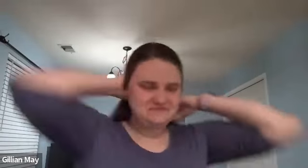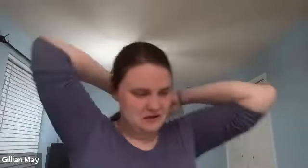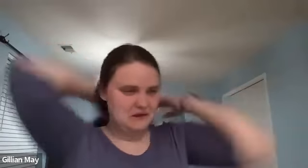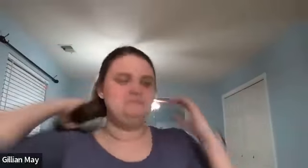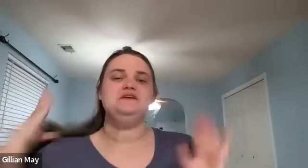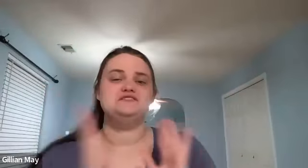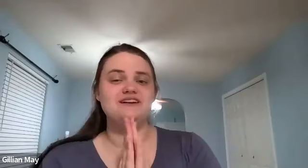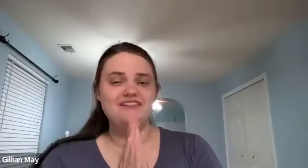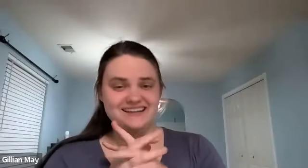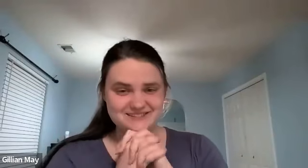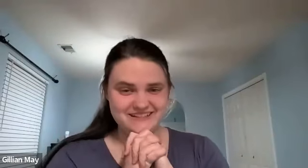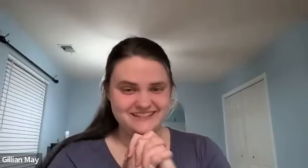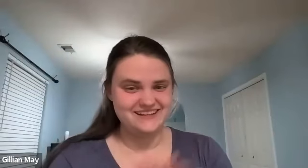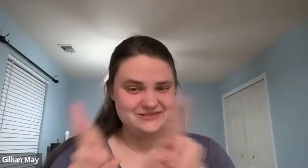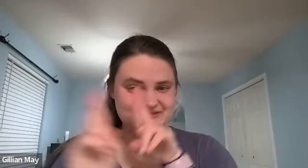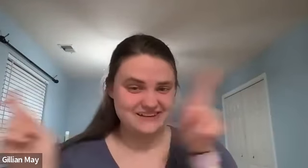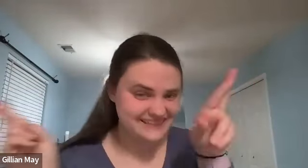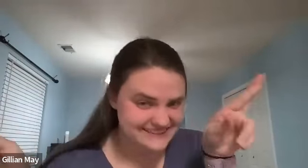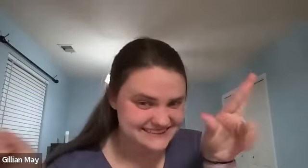Okay. So our last one. You guys ready?